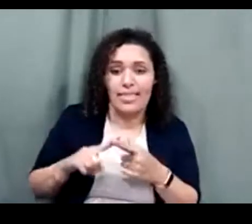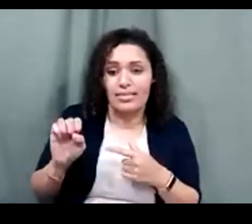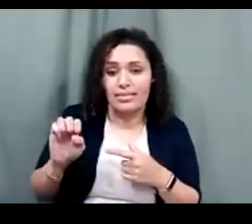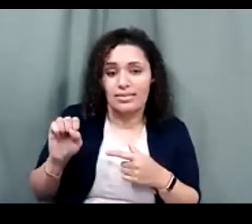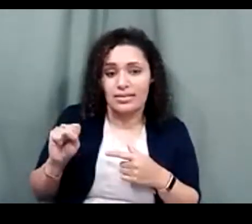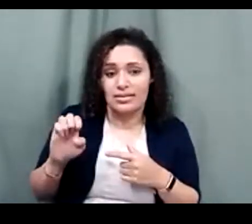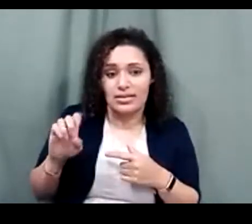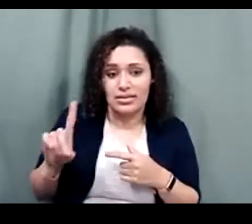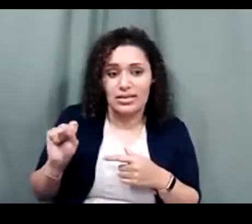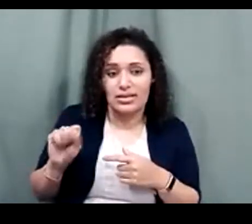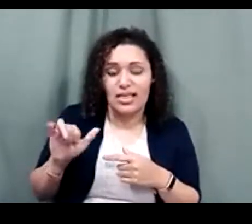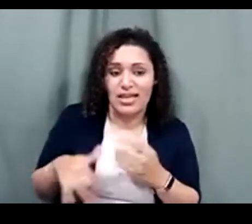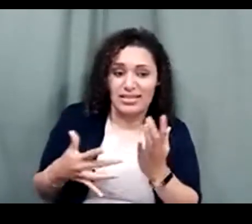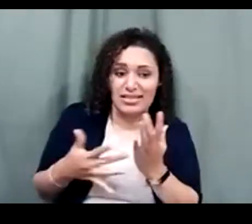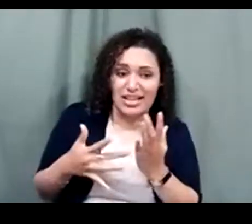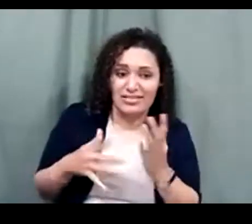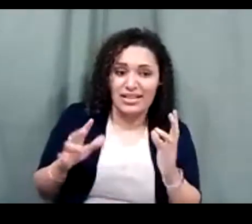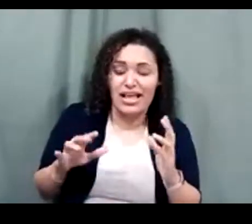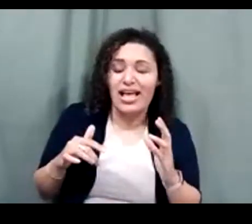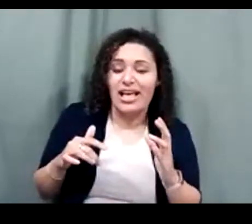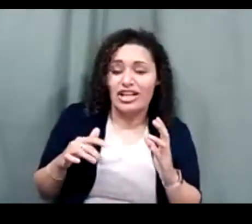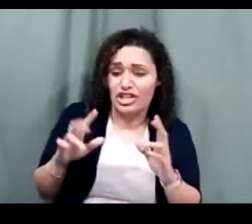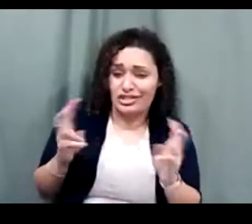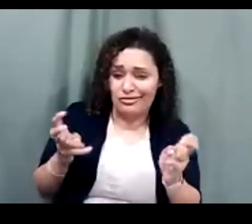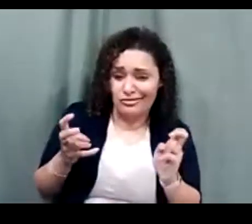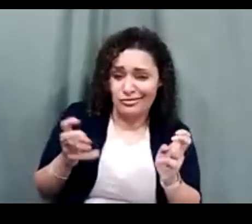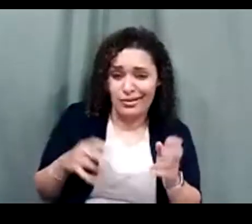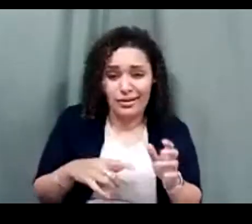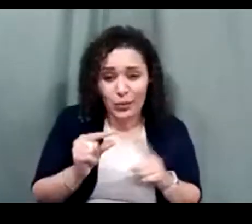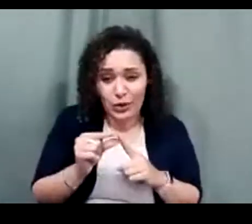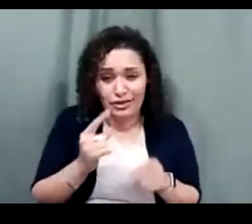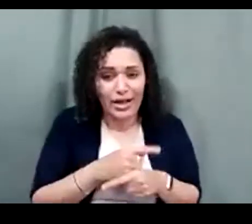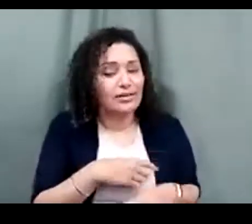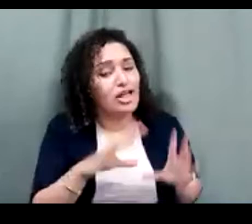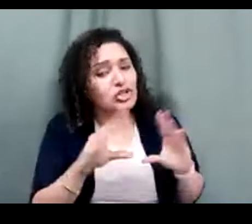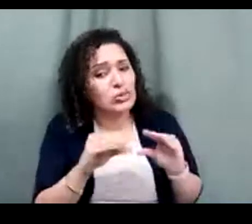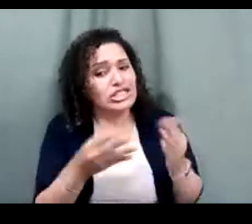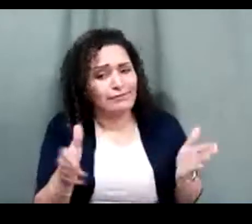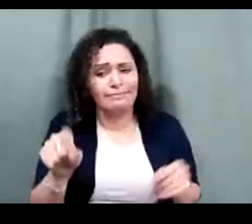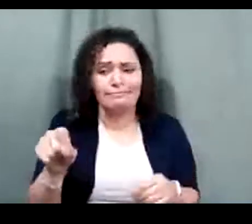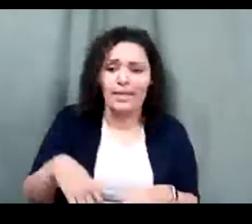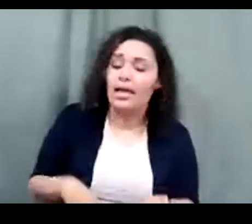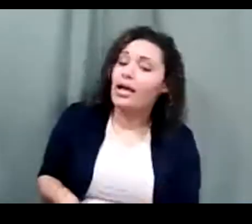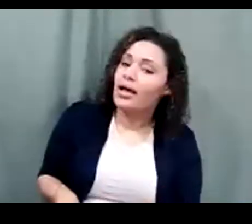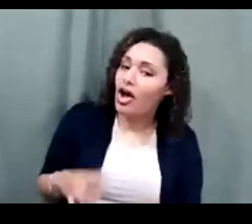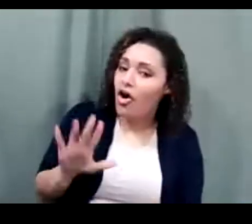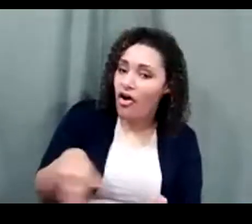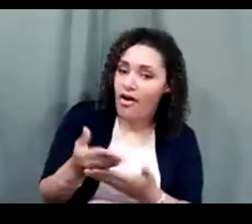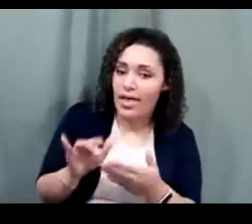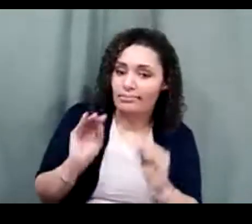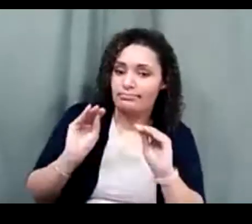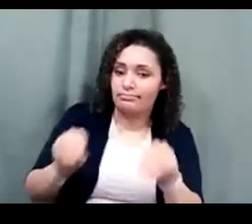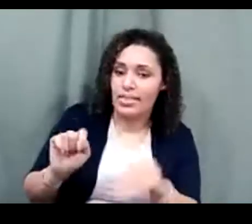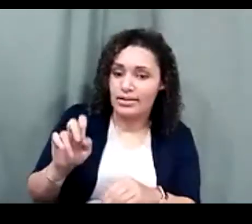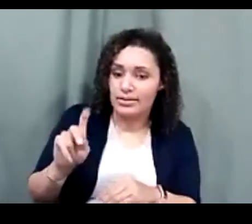technical term. That's squishy clear stuff. Right? And all of that goes into the tank, and the juice itself